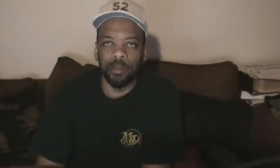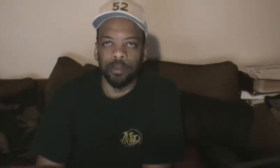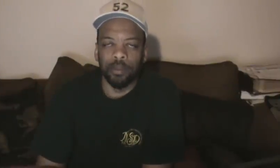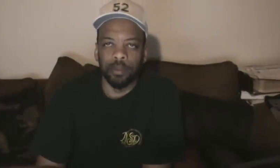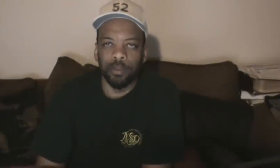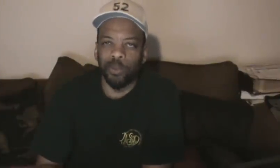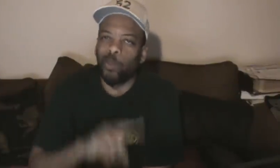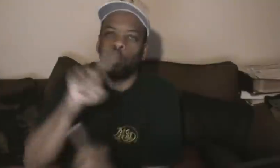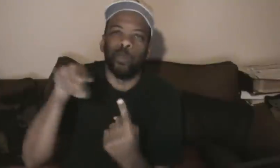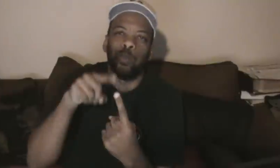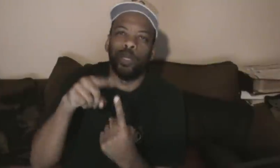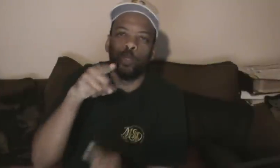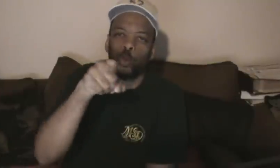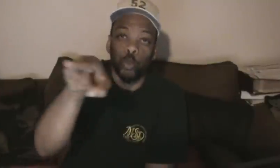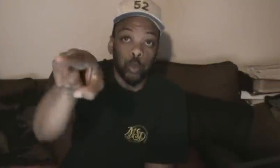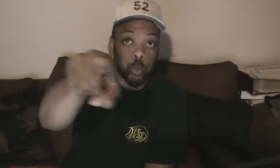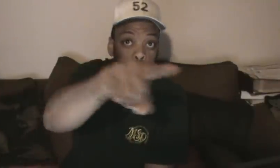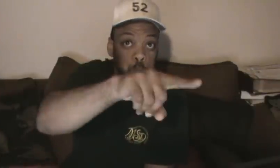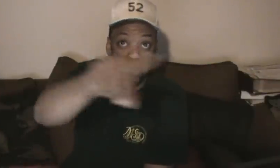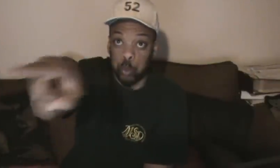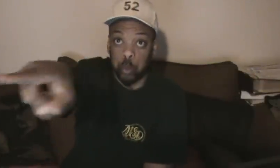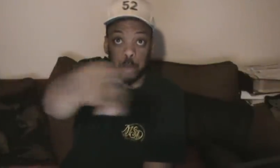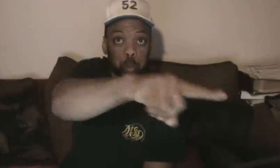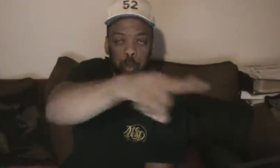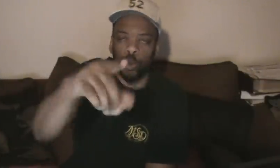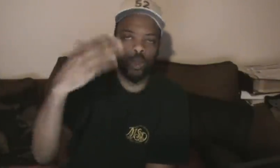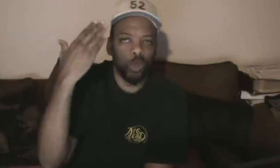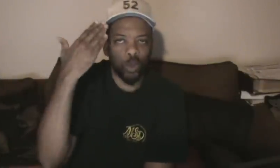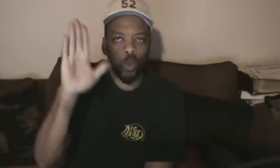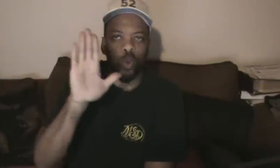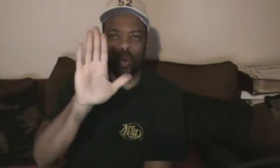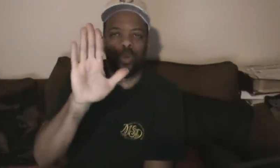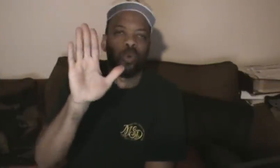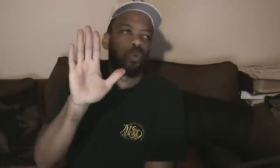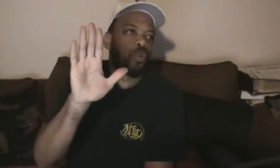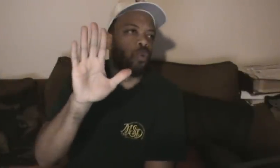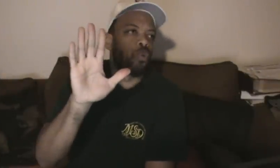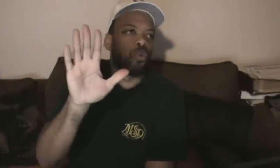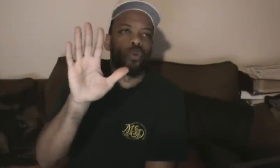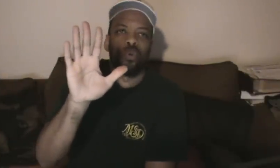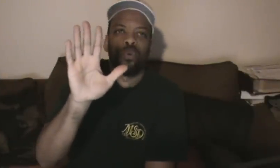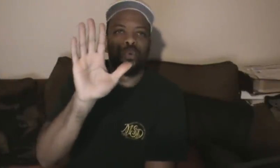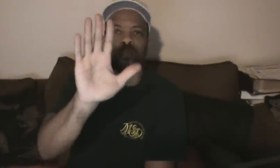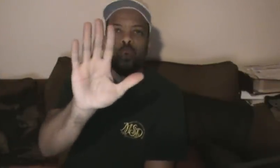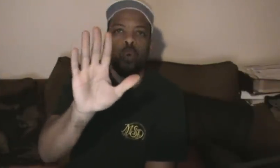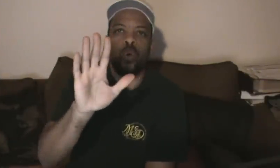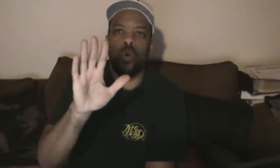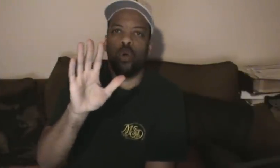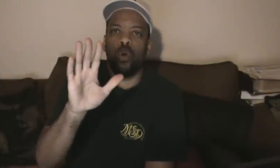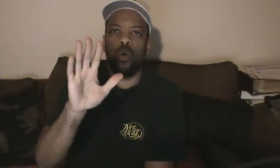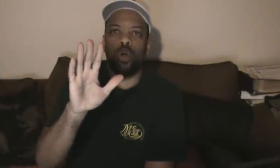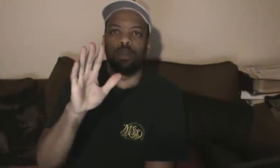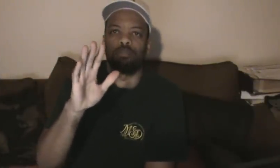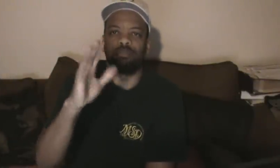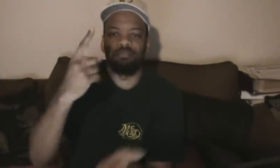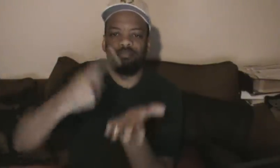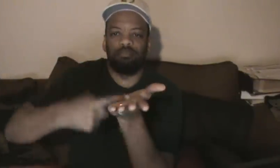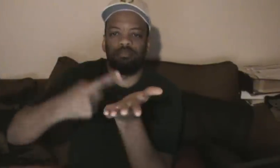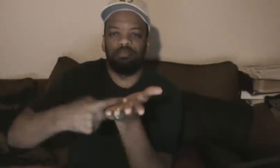record multiple shows at once and a wireless set-top box that lets you put your TV virtually anywhere. CenturyLink Prism is TV